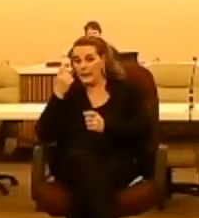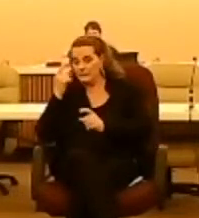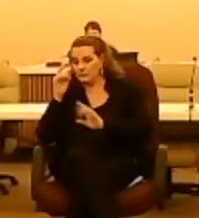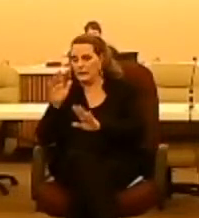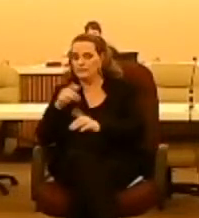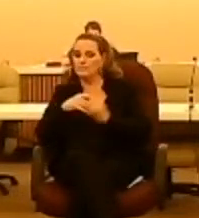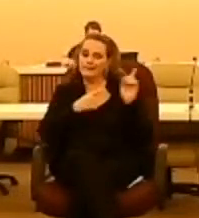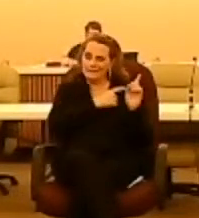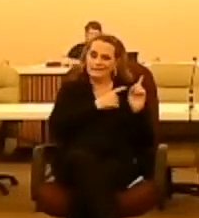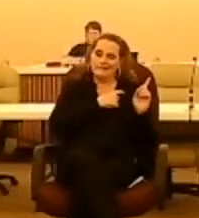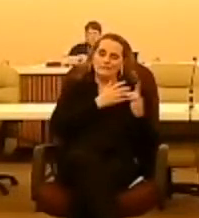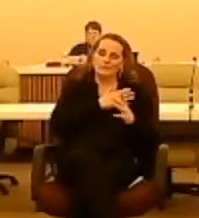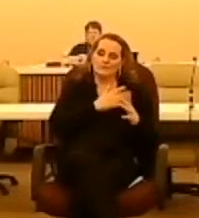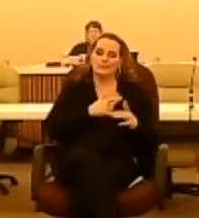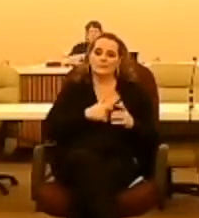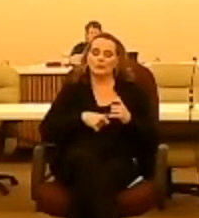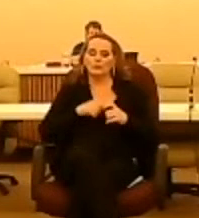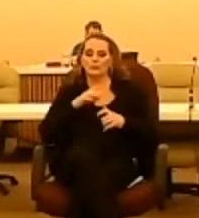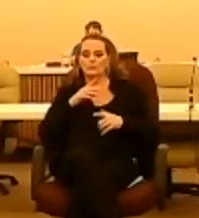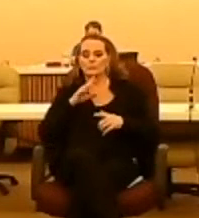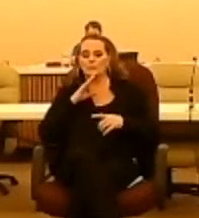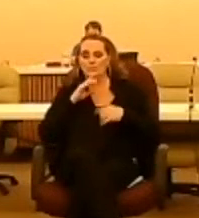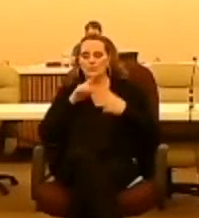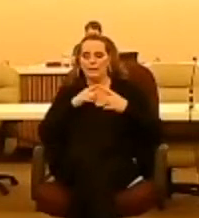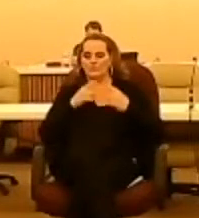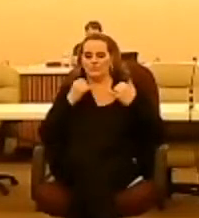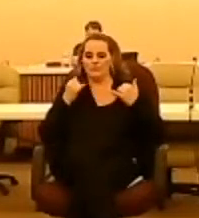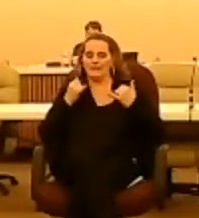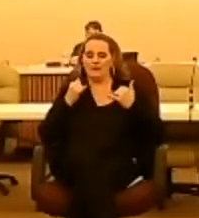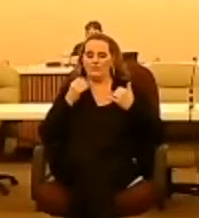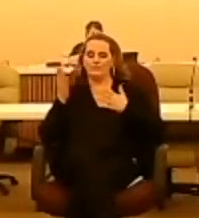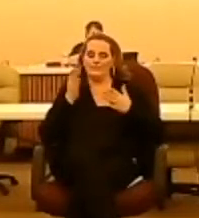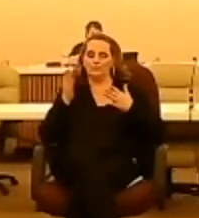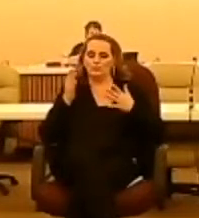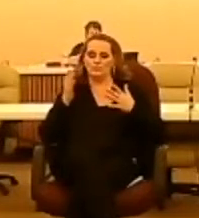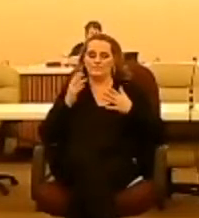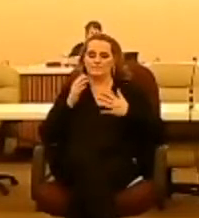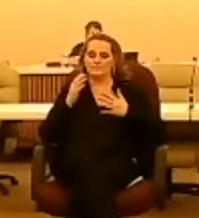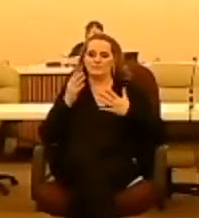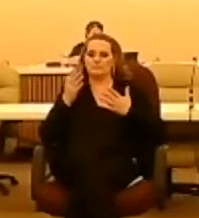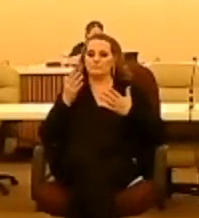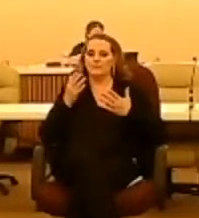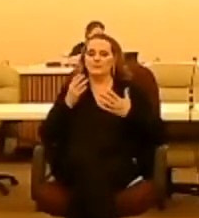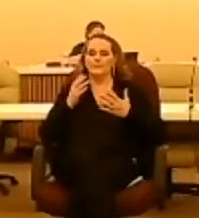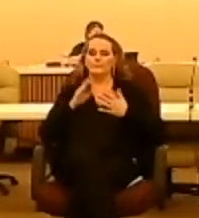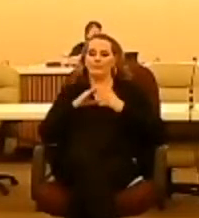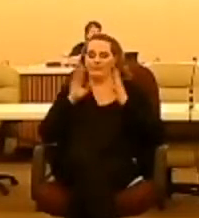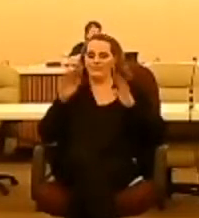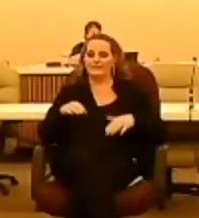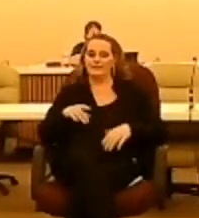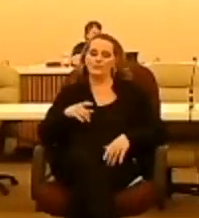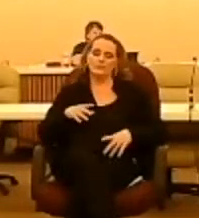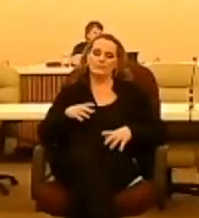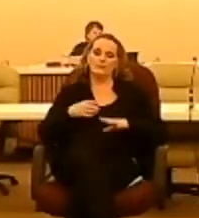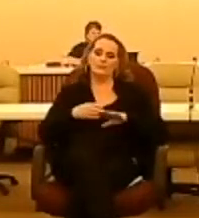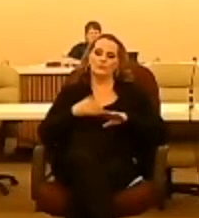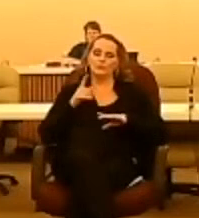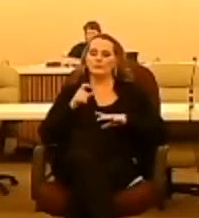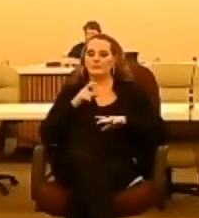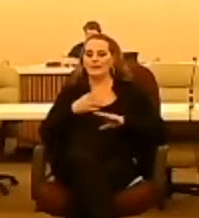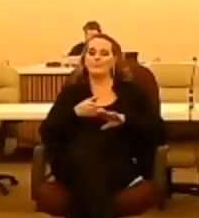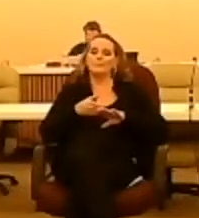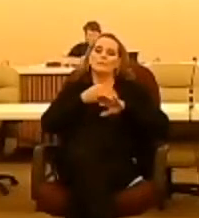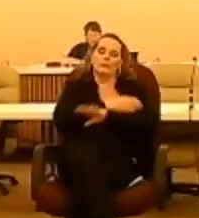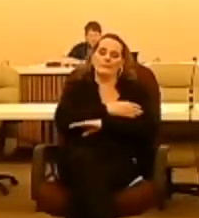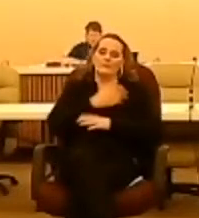just saying when you referred to it as currently a service station. It was the more accurately, it should have said previously a service